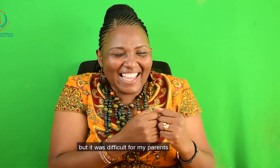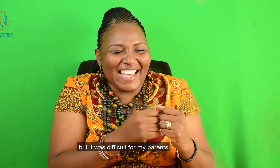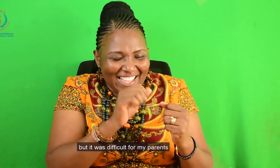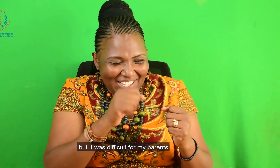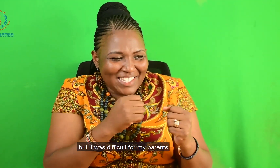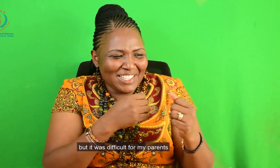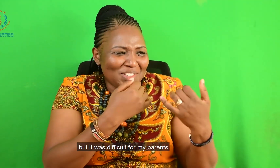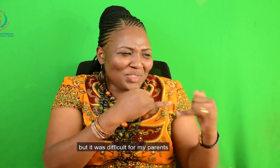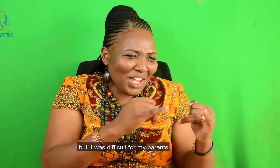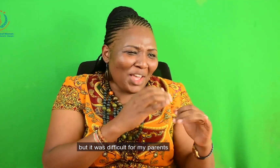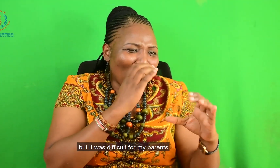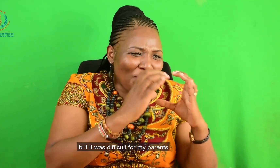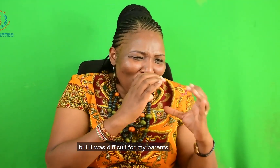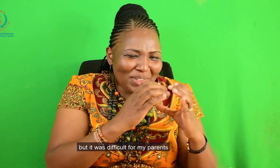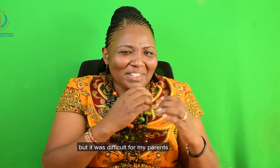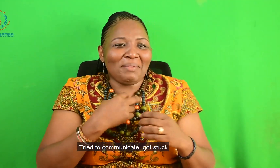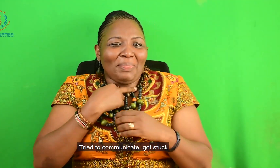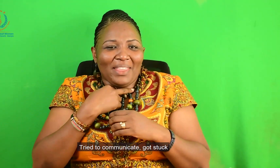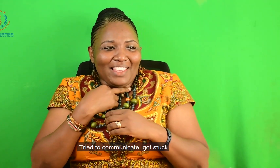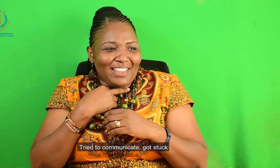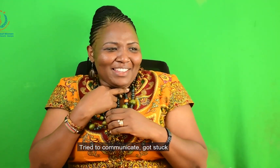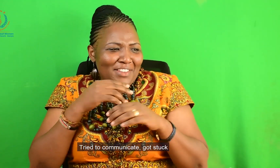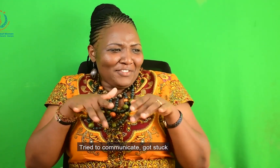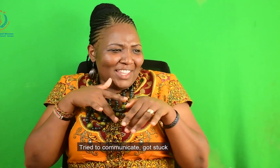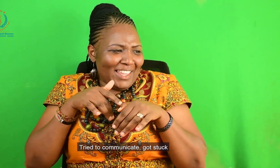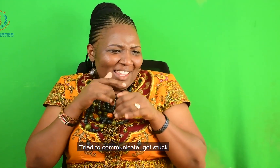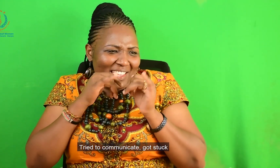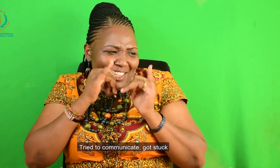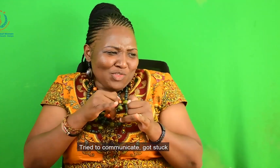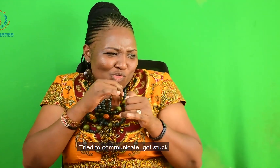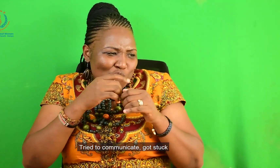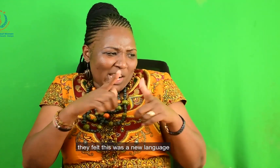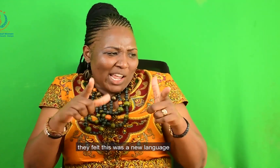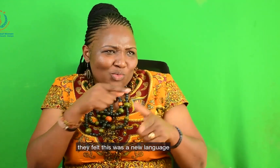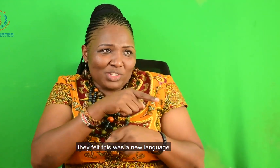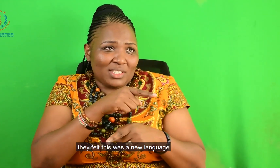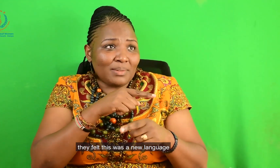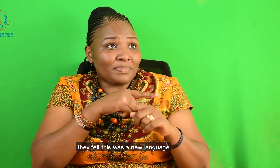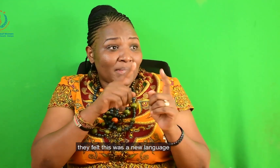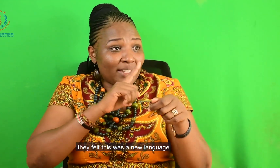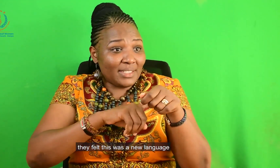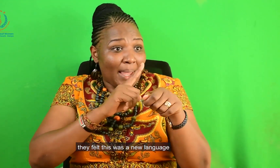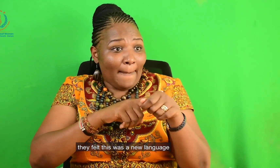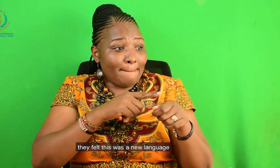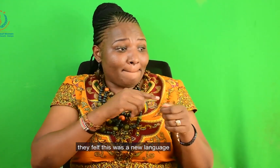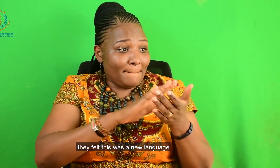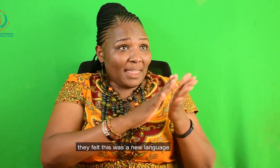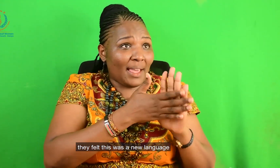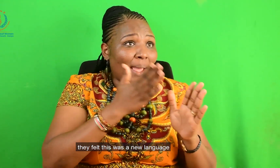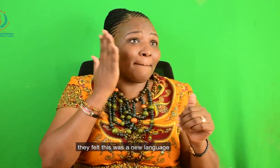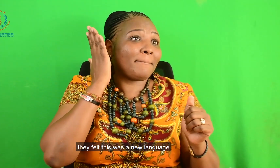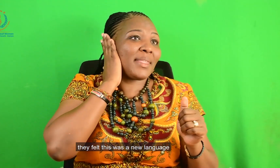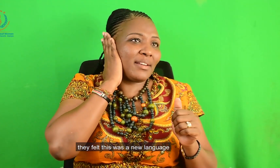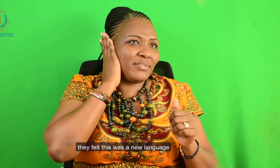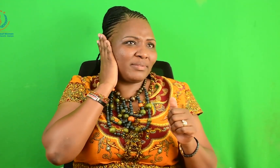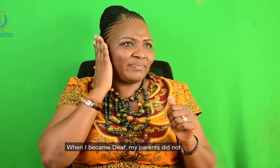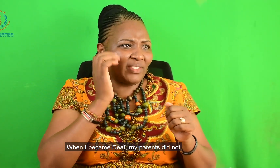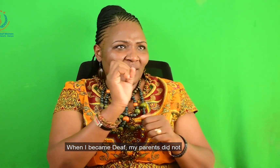my parents. We tried to communicate, we would get stuck because they felt that this was a new language. When I